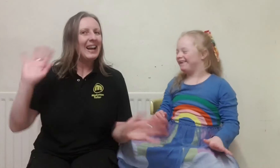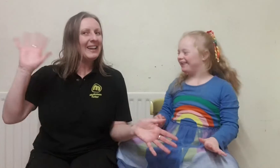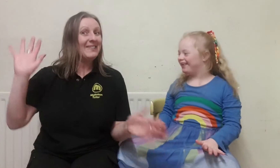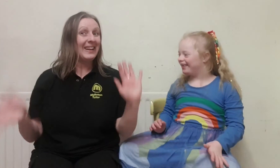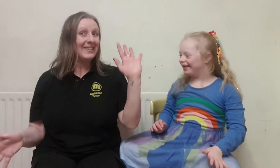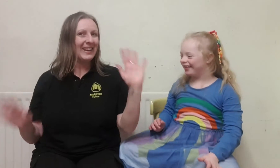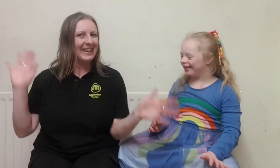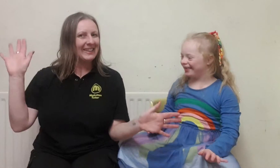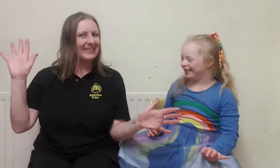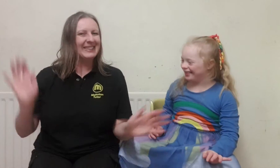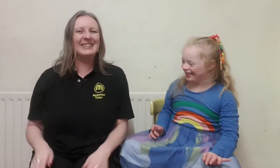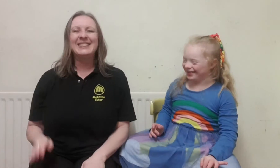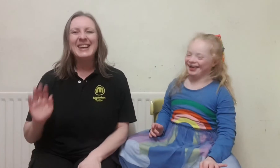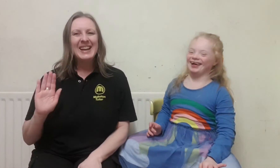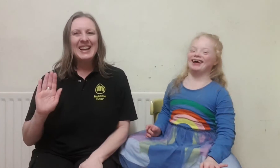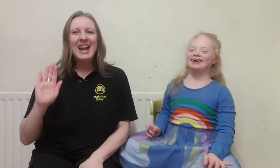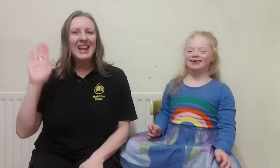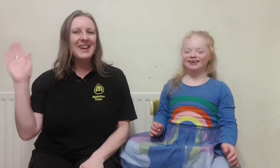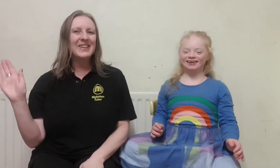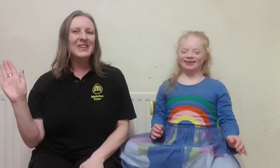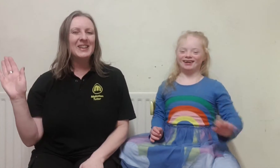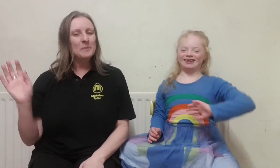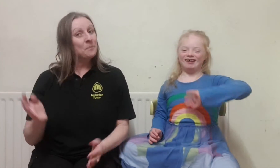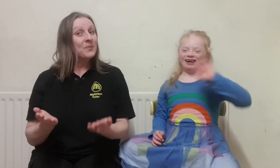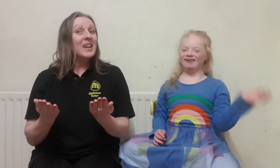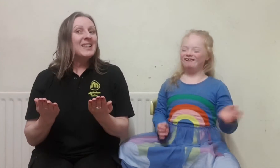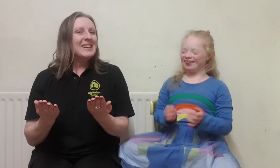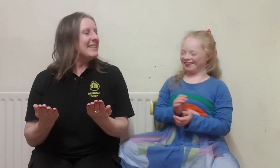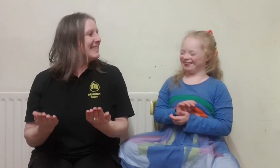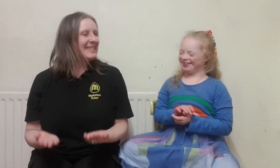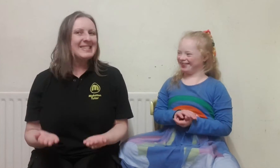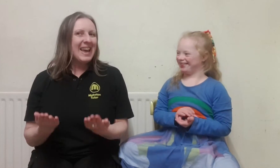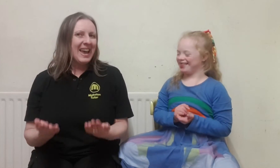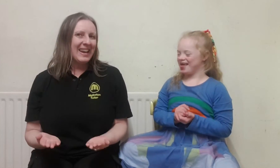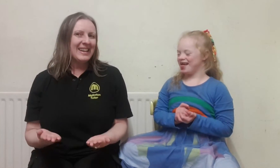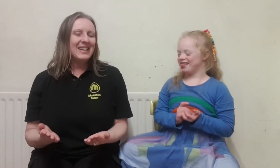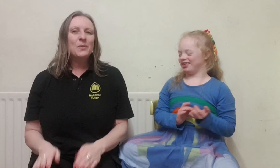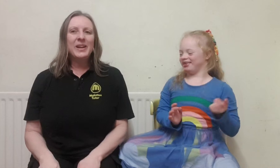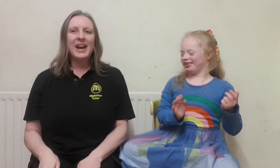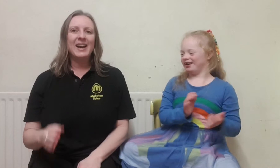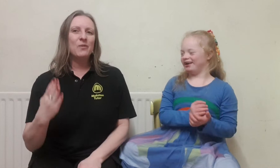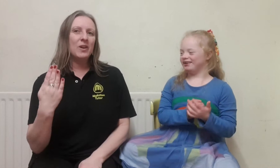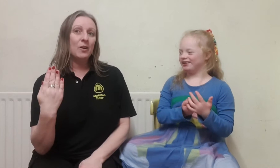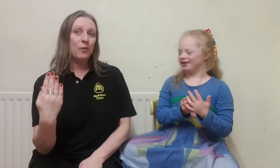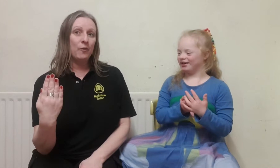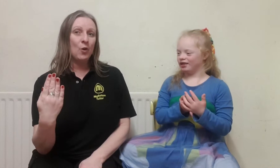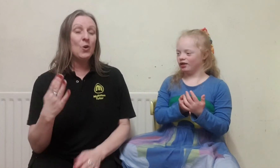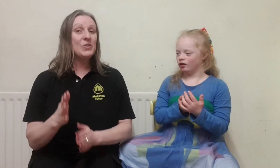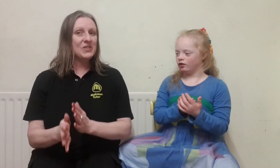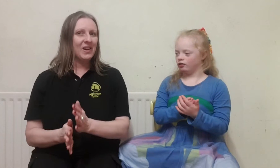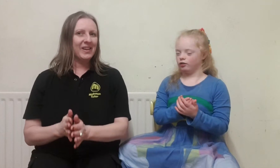Hello, hello, hello. Hello. Hiya, hiya. Today we have four